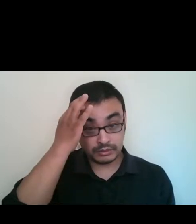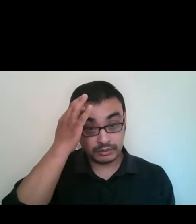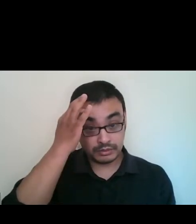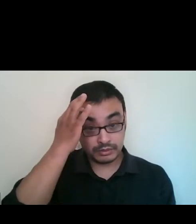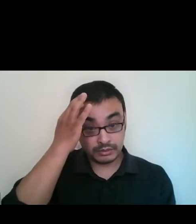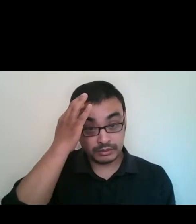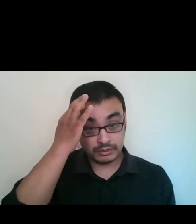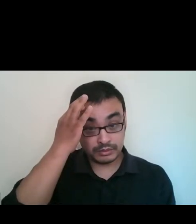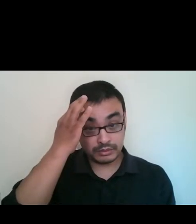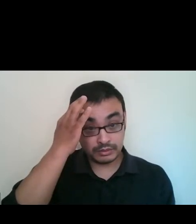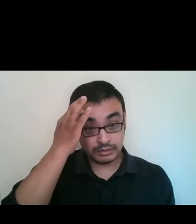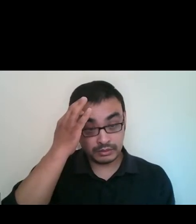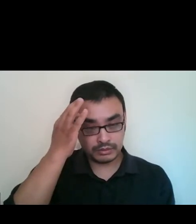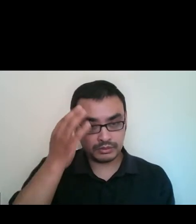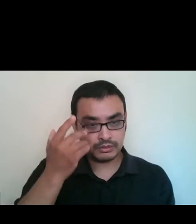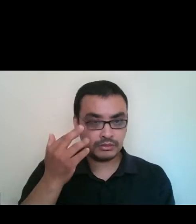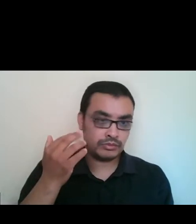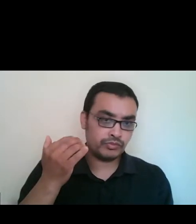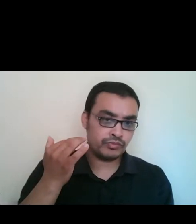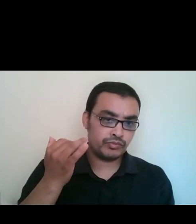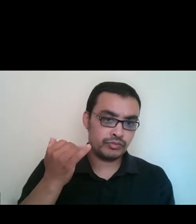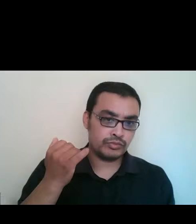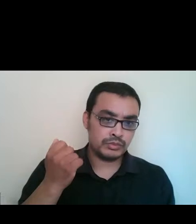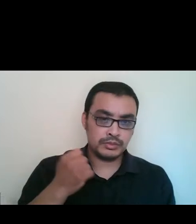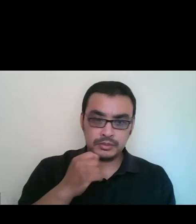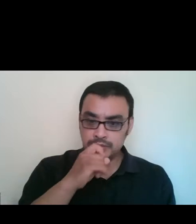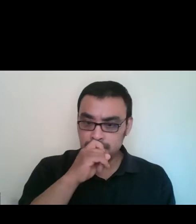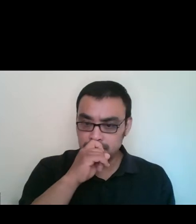I think there are two voices coming.